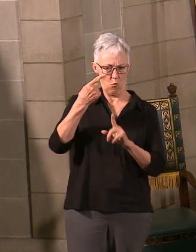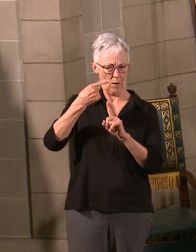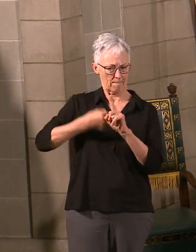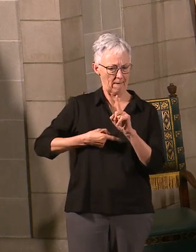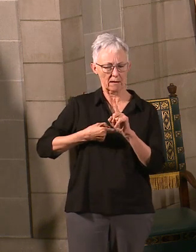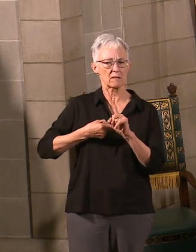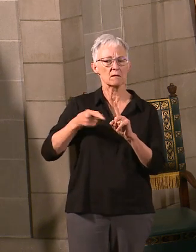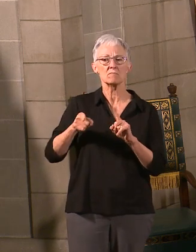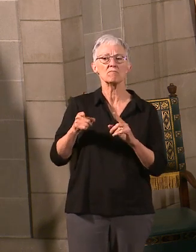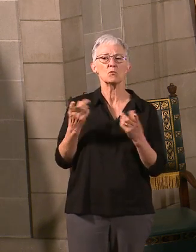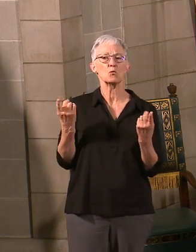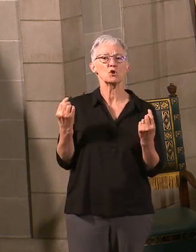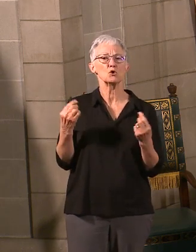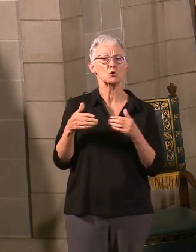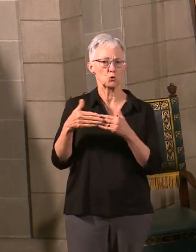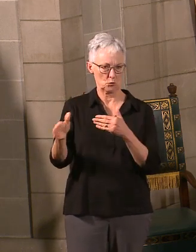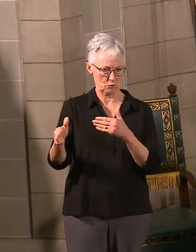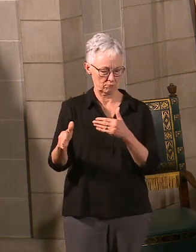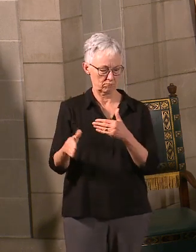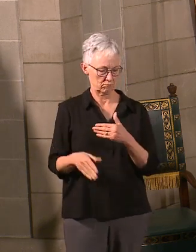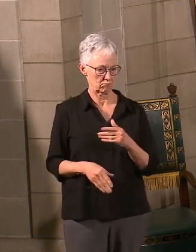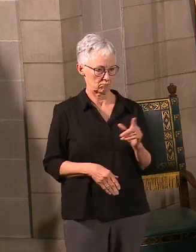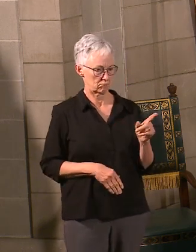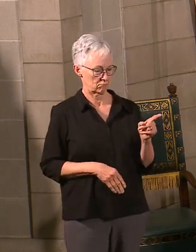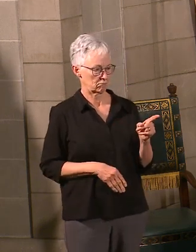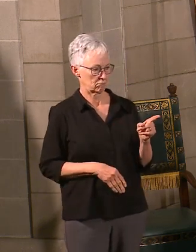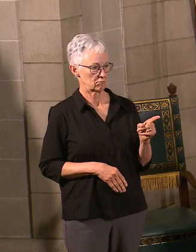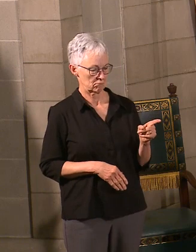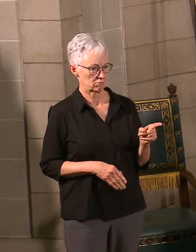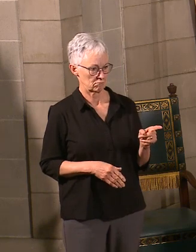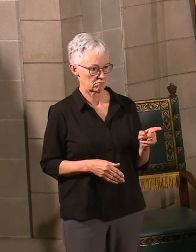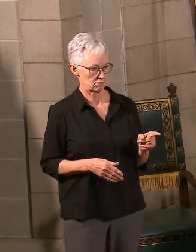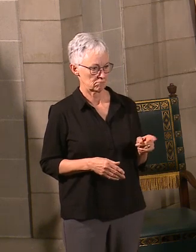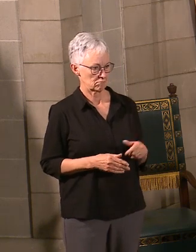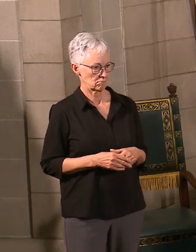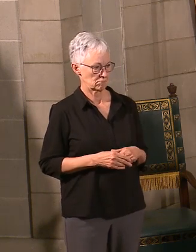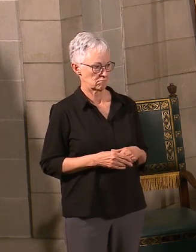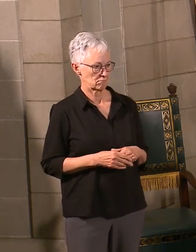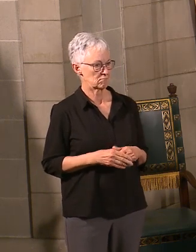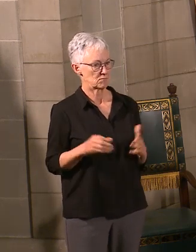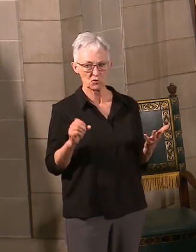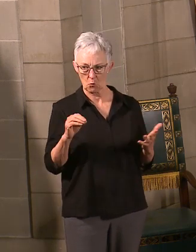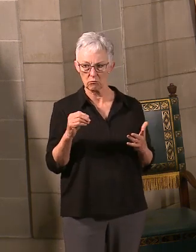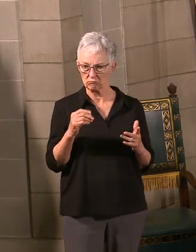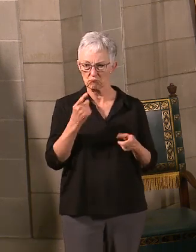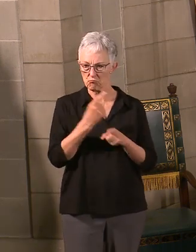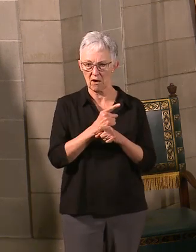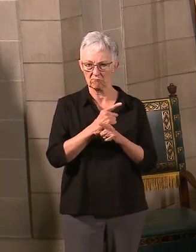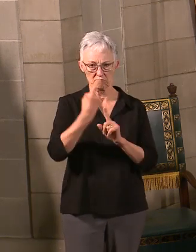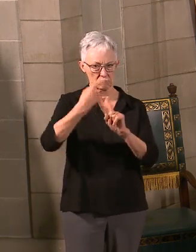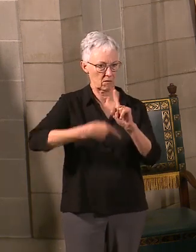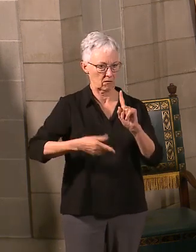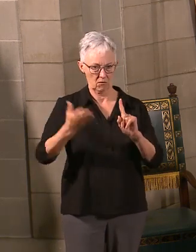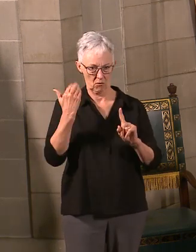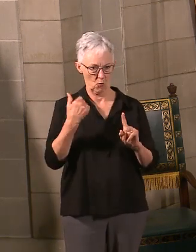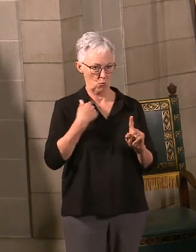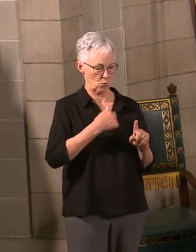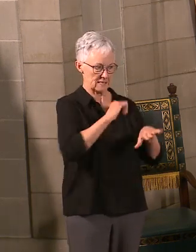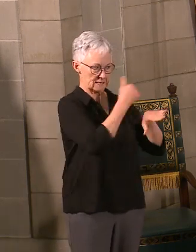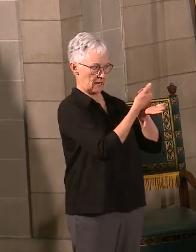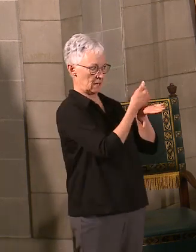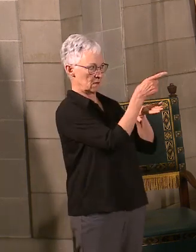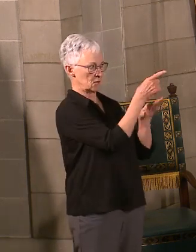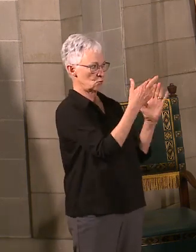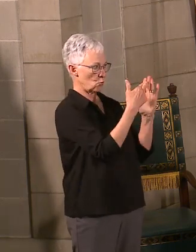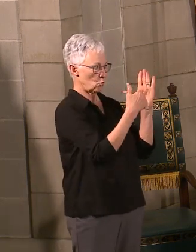can be relaxed? Yeah, so Paul Hamill, the World Herald, is asking, okay, so been about a month since we put these restrictions in place. I made a